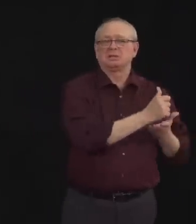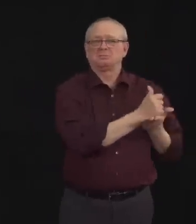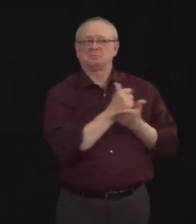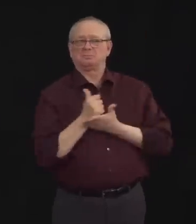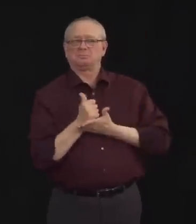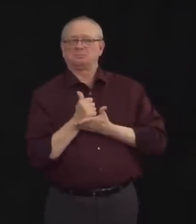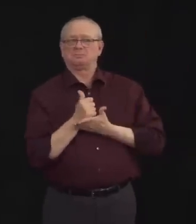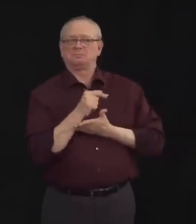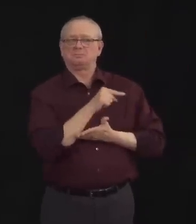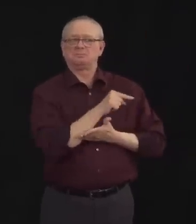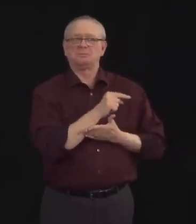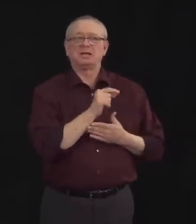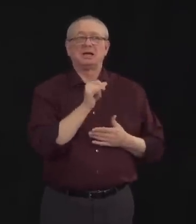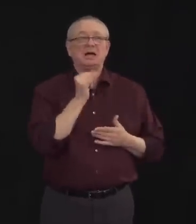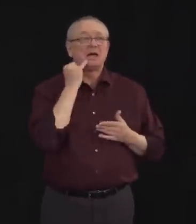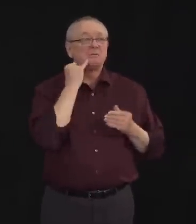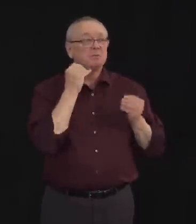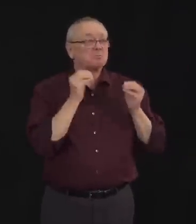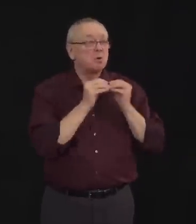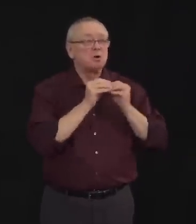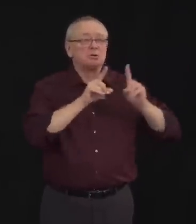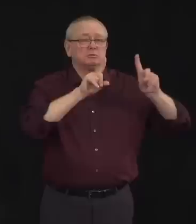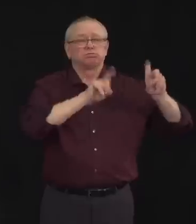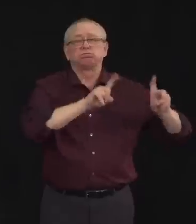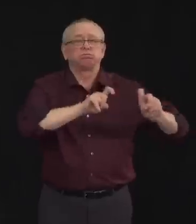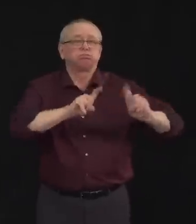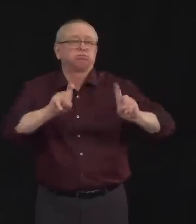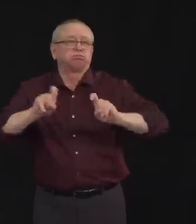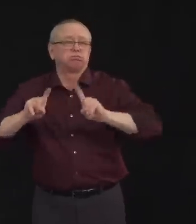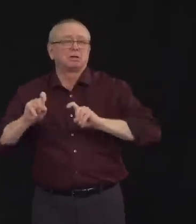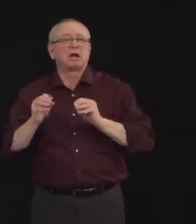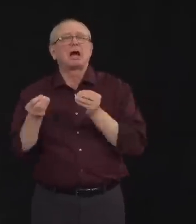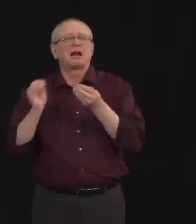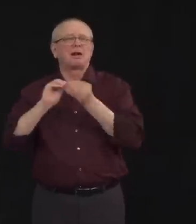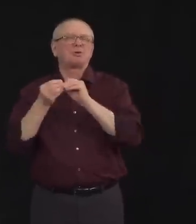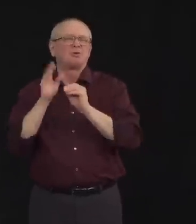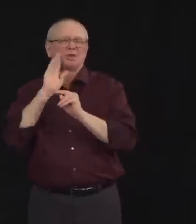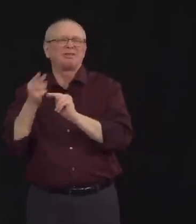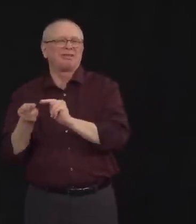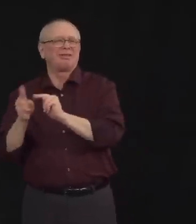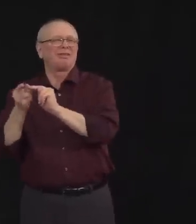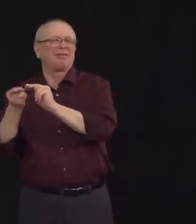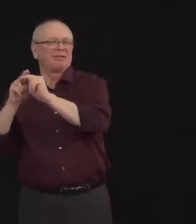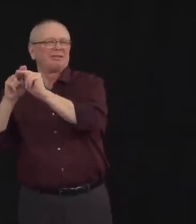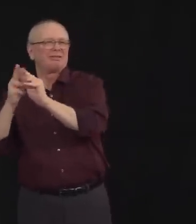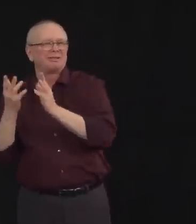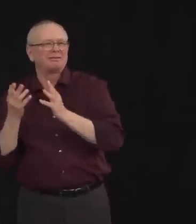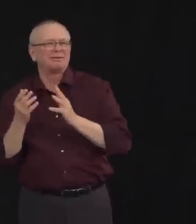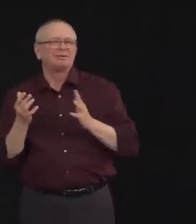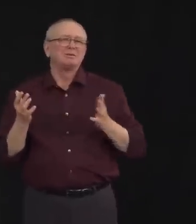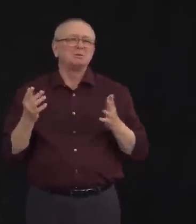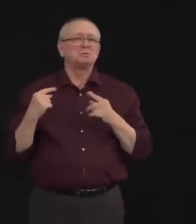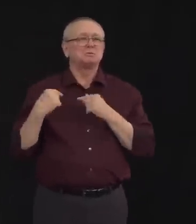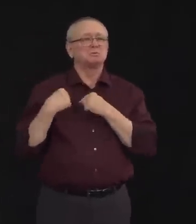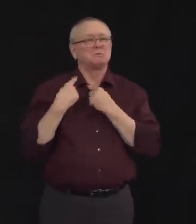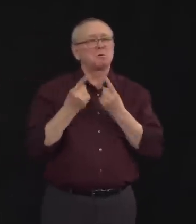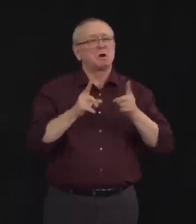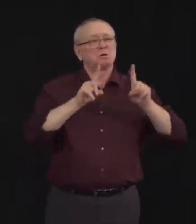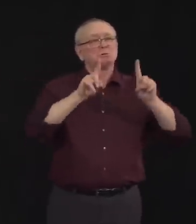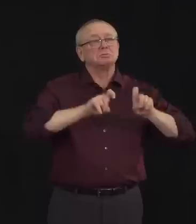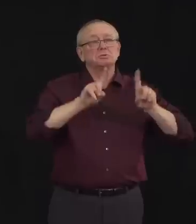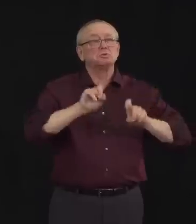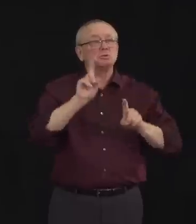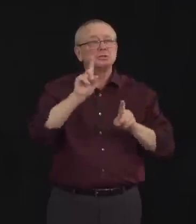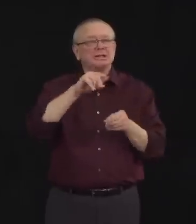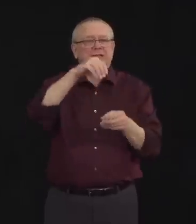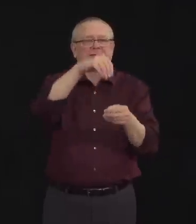we're testing in different areas. And so as we've been testing in some particular outbreak settings, we have seen numbers rise